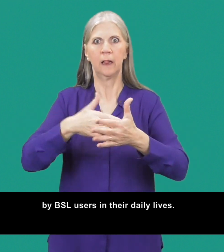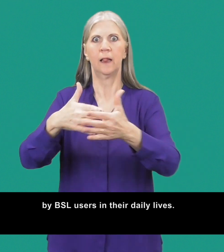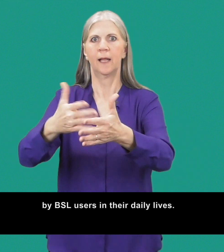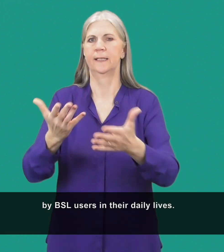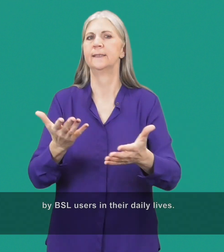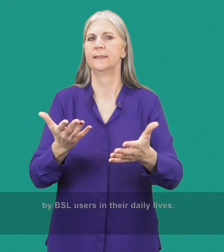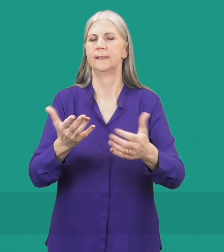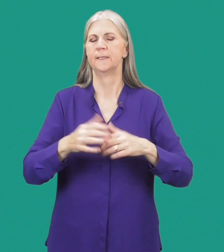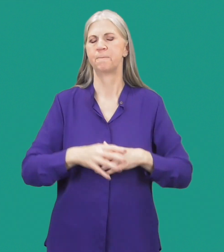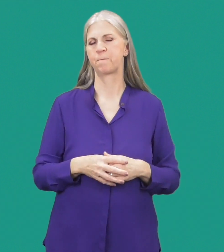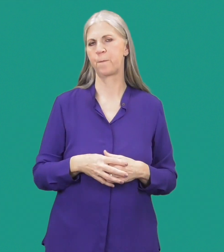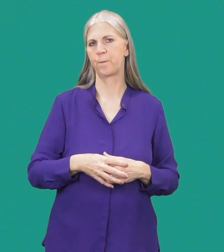Actions.